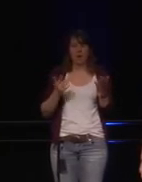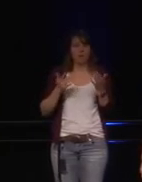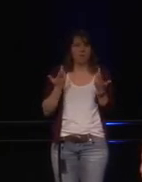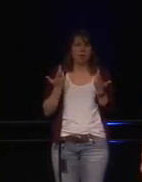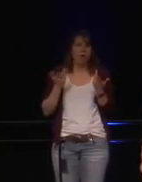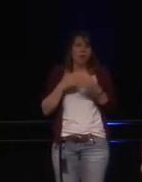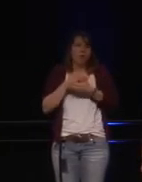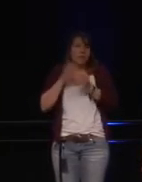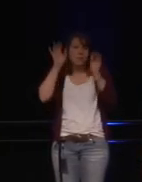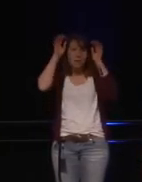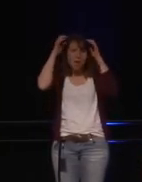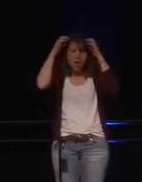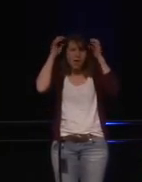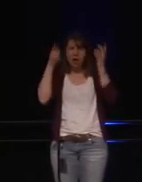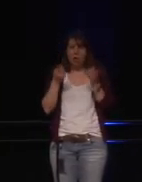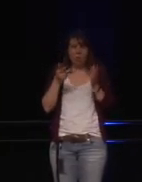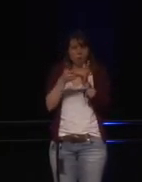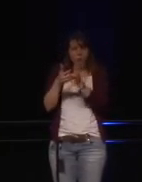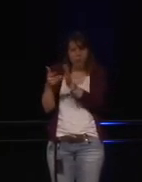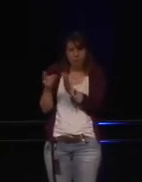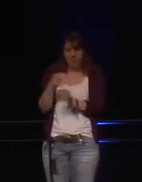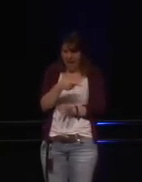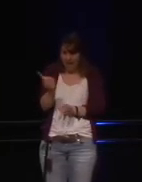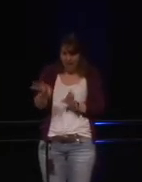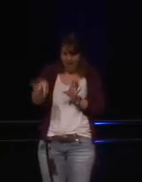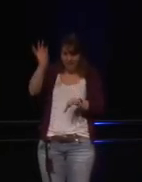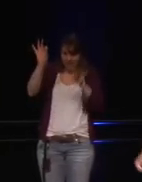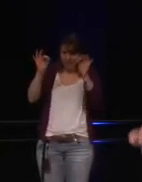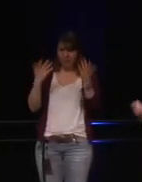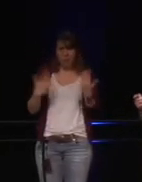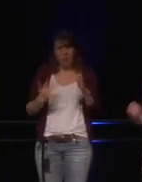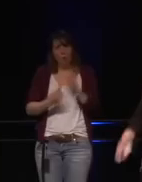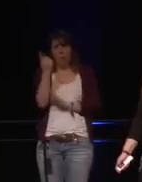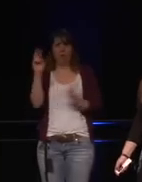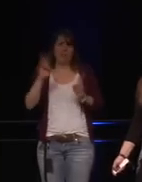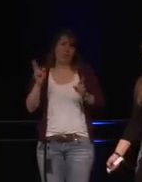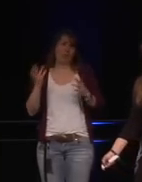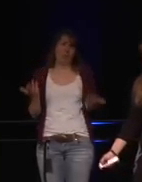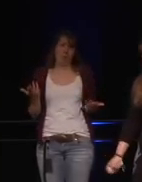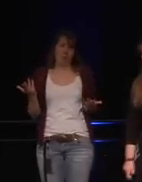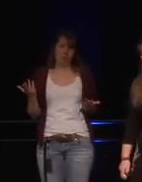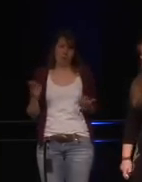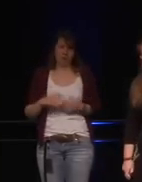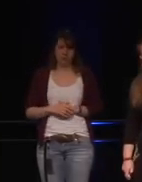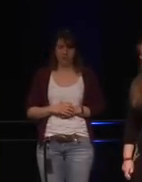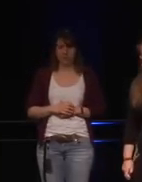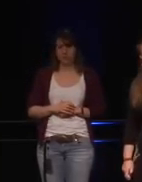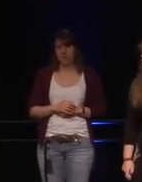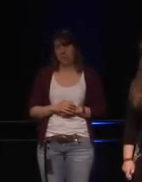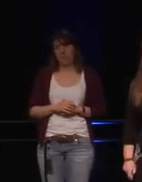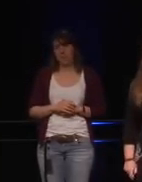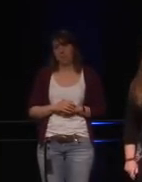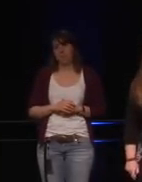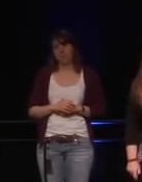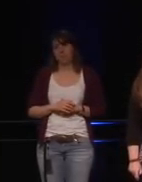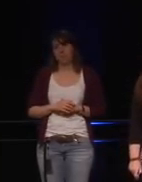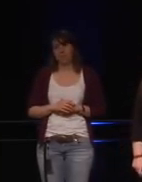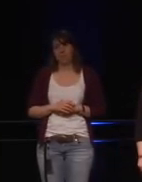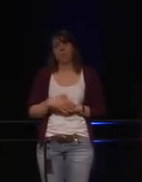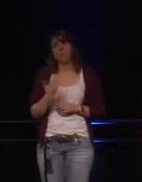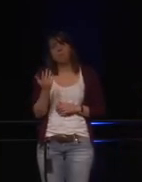tested beers, robot dogs and dolls were very, very unsecure. And